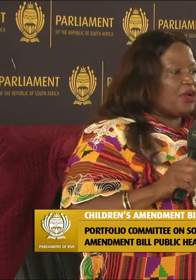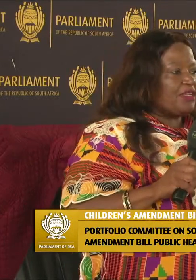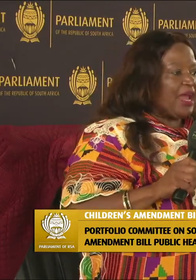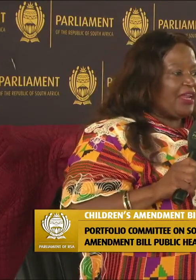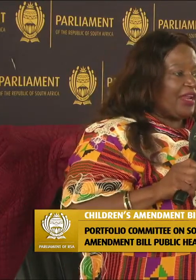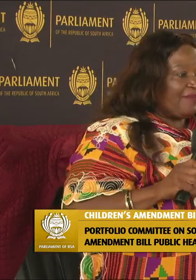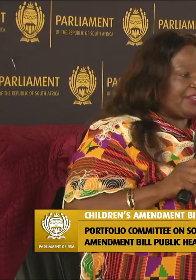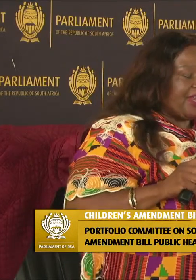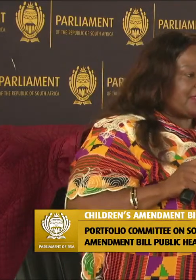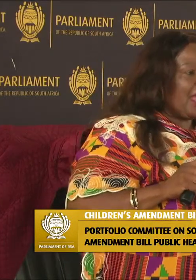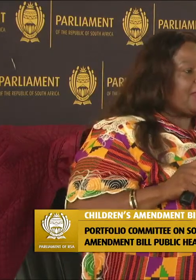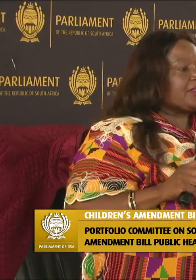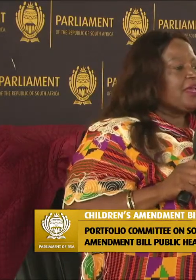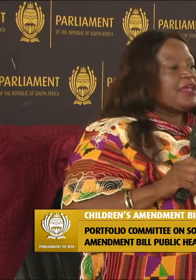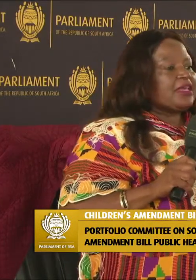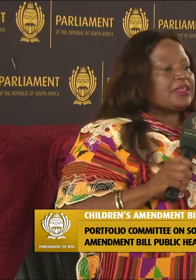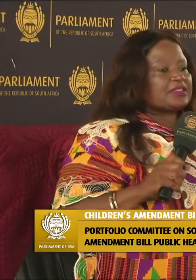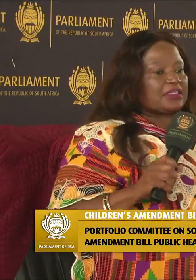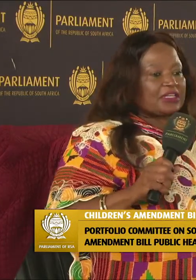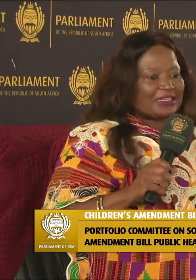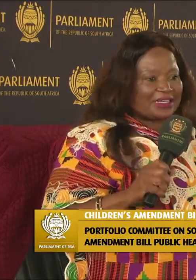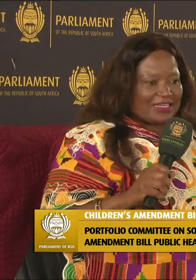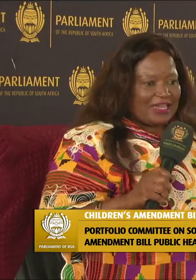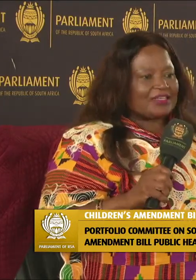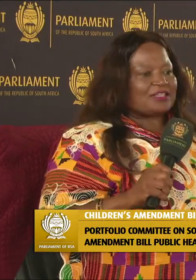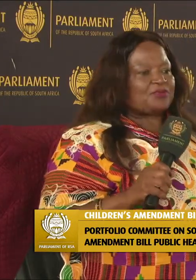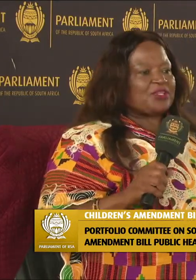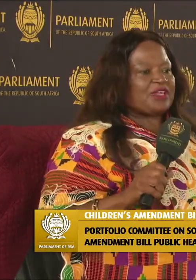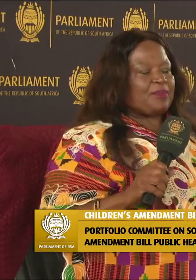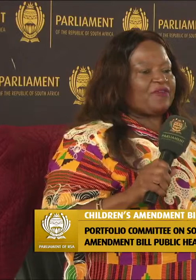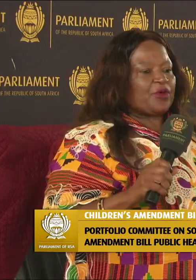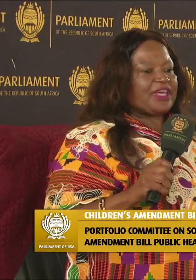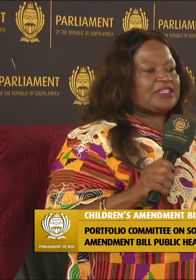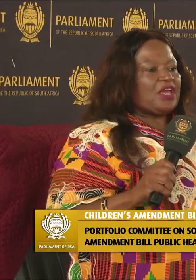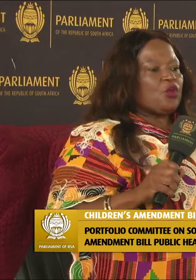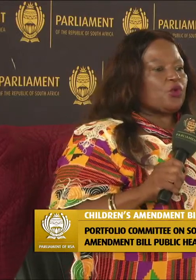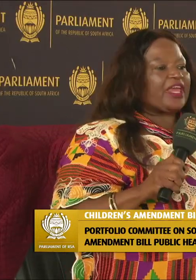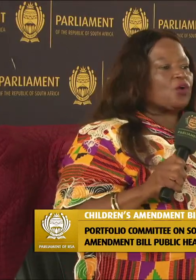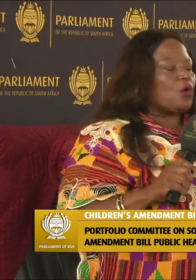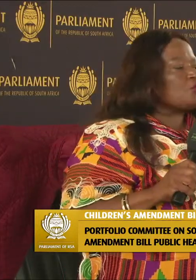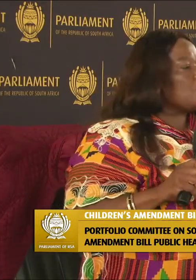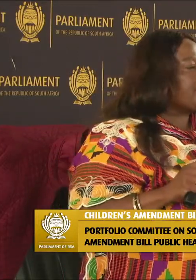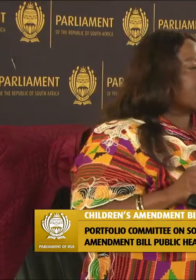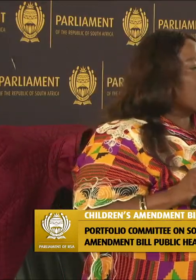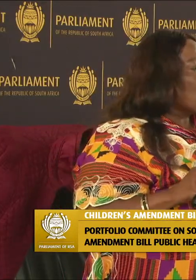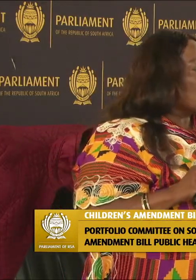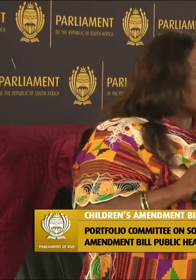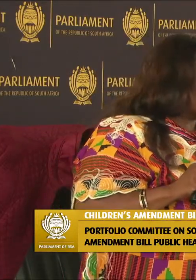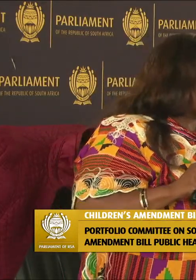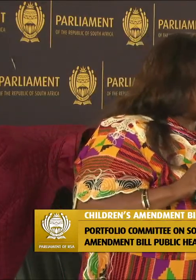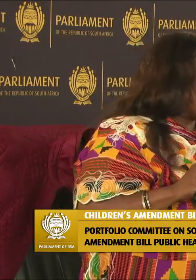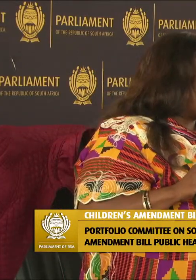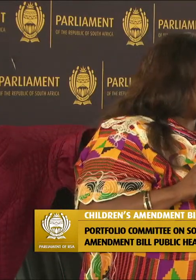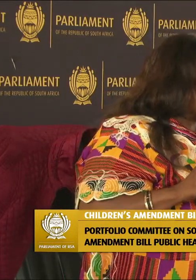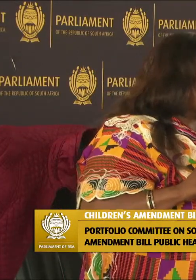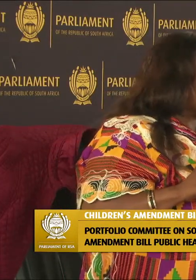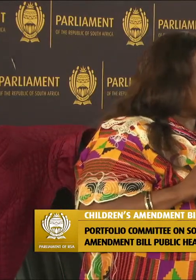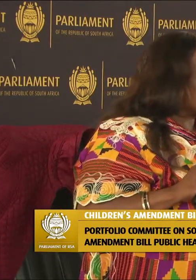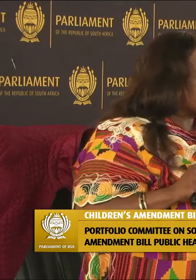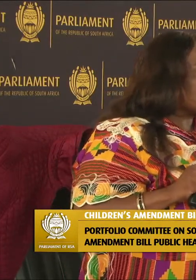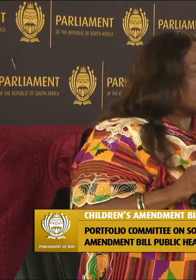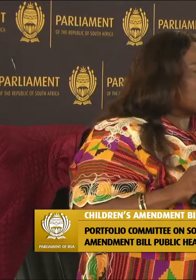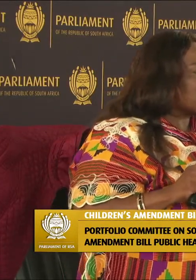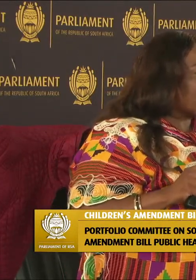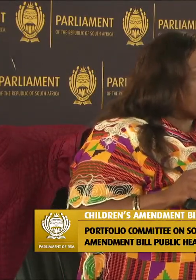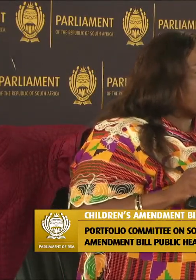there on my left-hand side is really responsible for that. You can go to it, raise whatever that